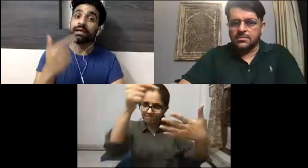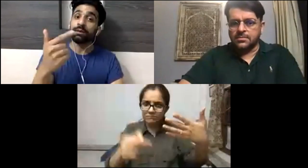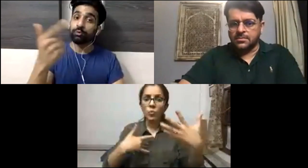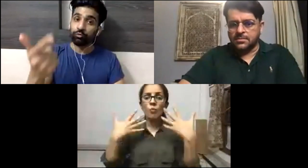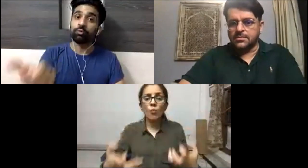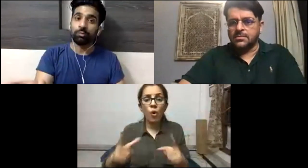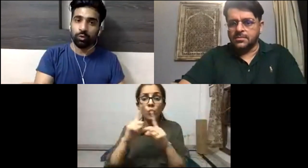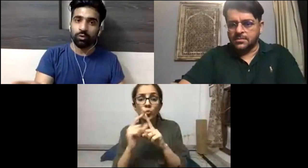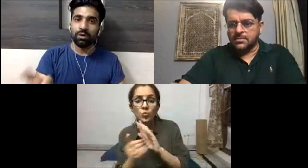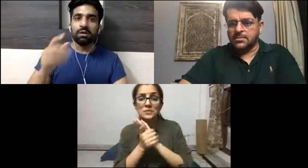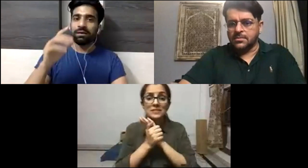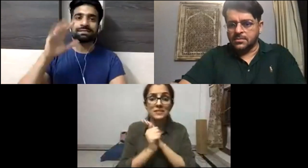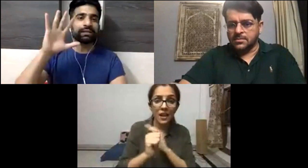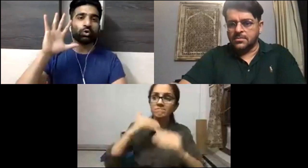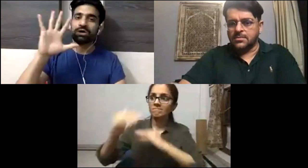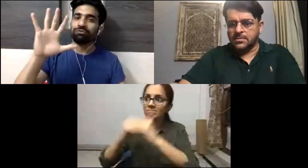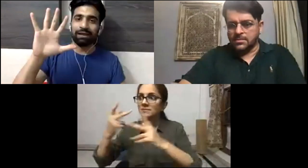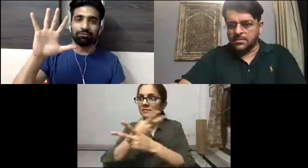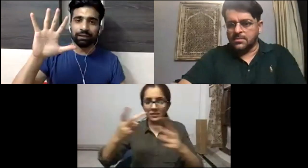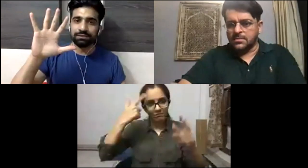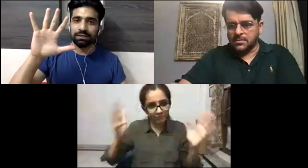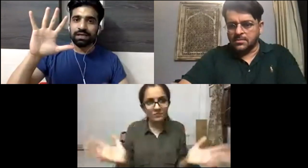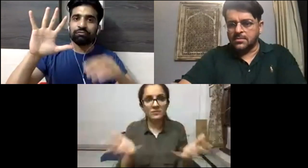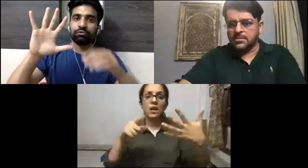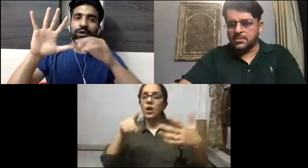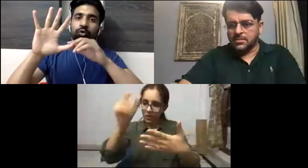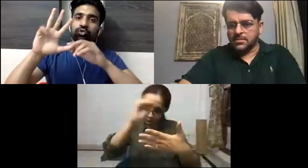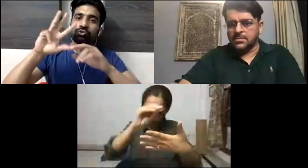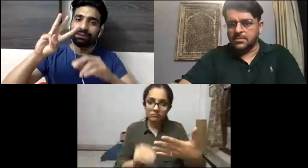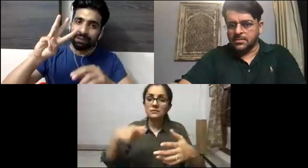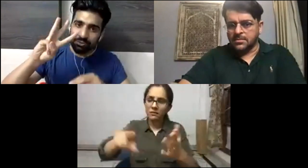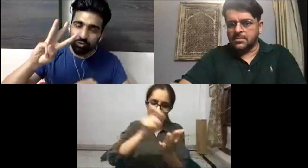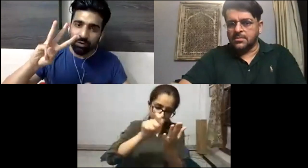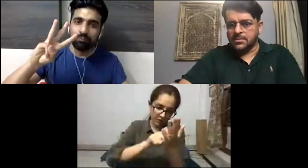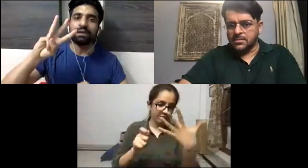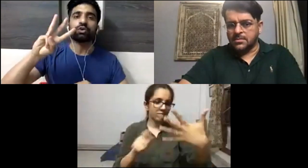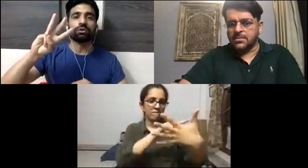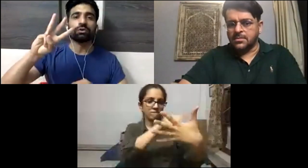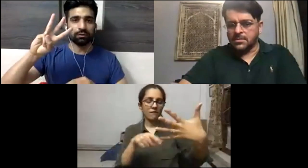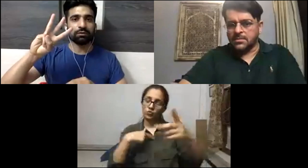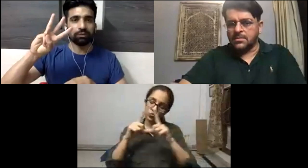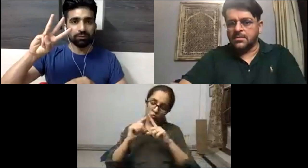can help you from tomorrow. Let's say those are 5 things. If you can do 3 things from it,